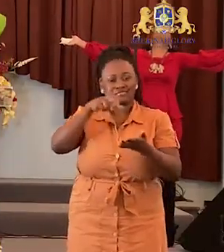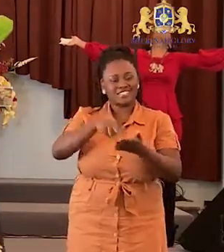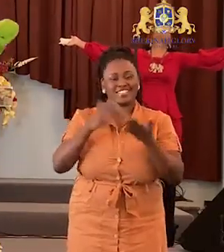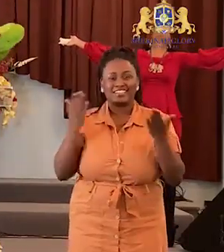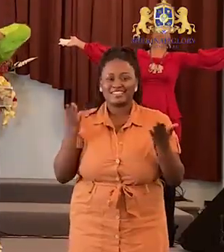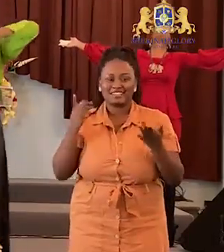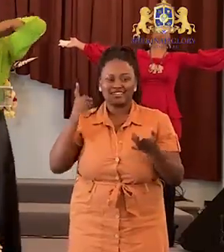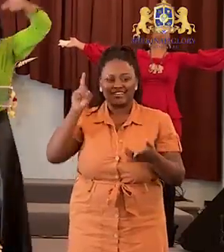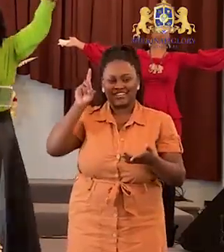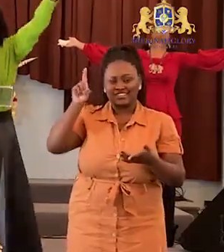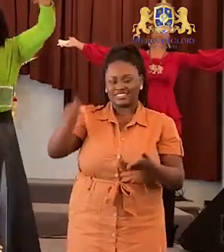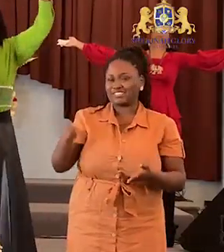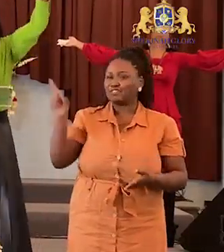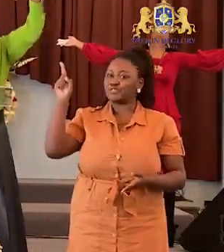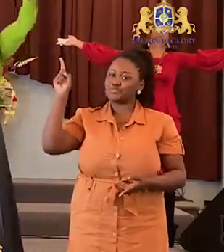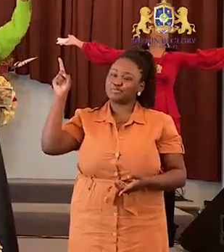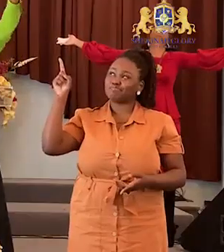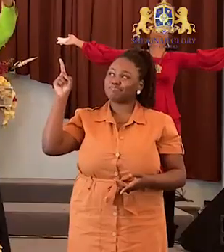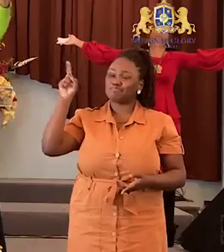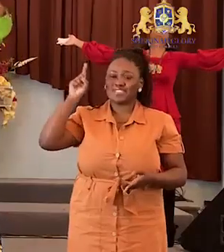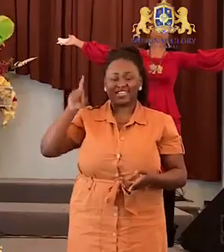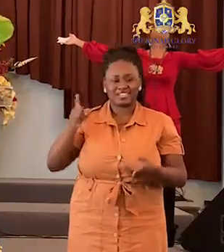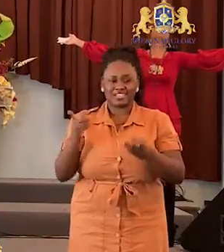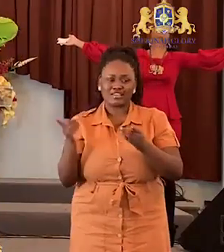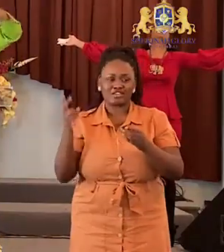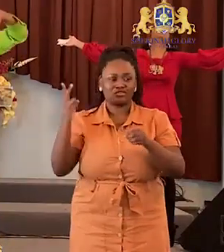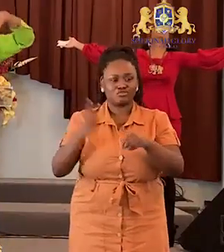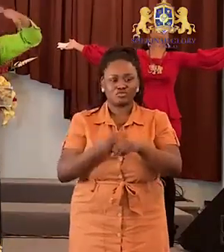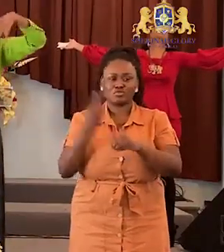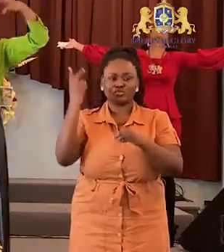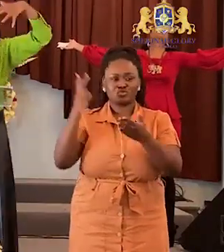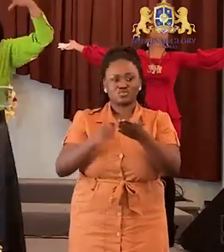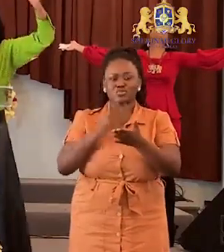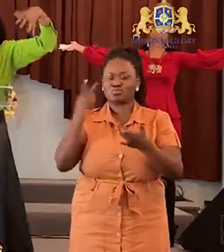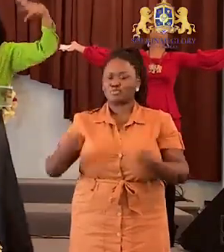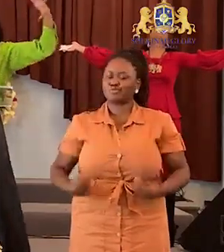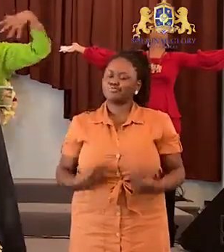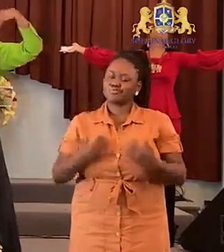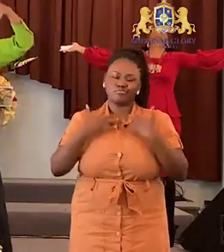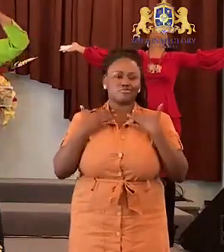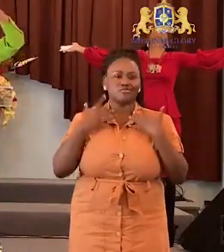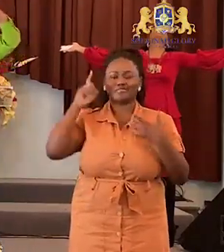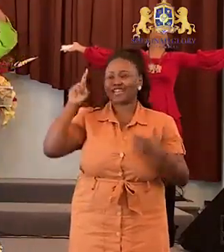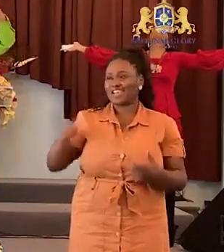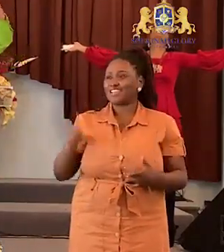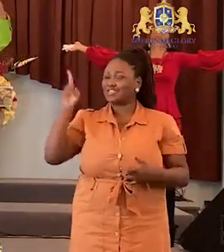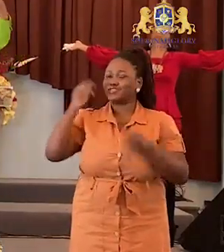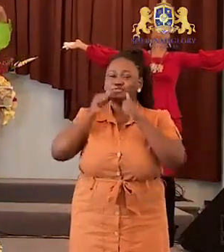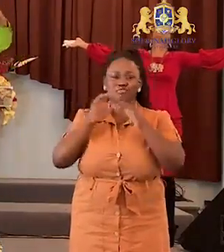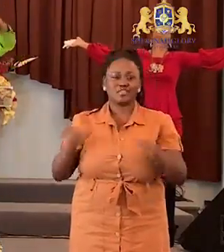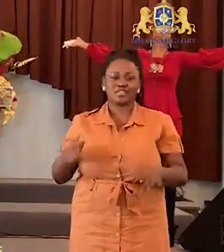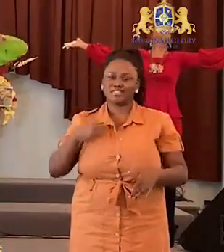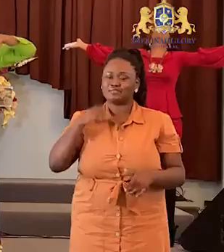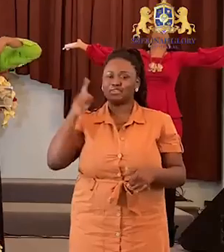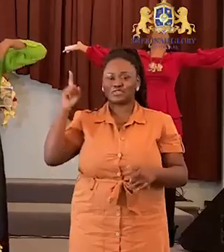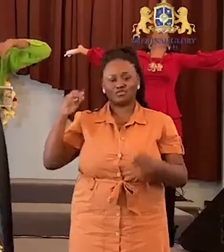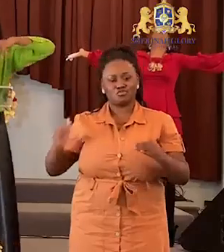need. I need a double dose. I need a refreshing. I need a refilling.